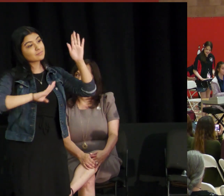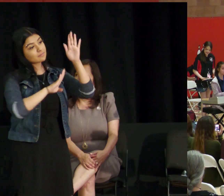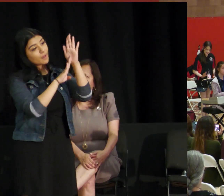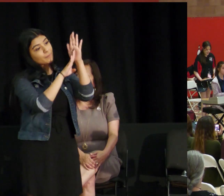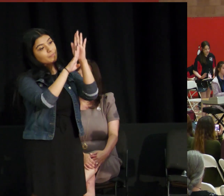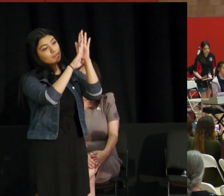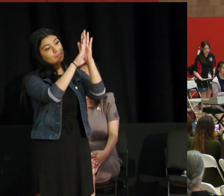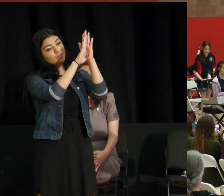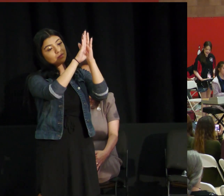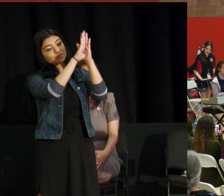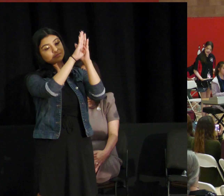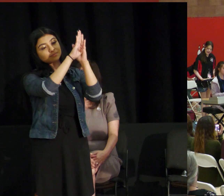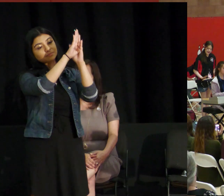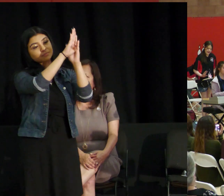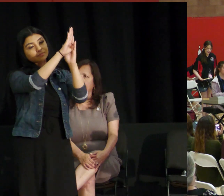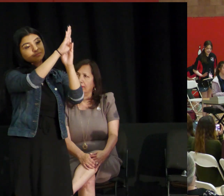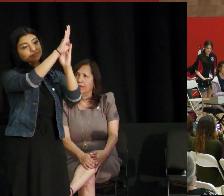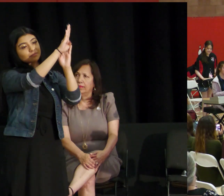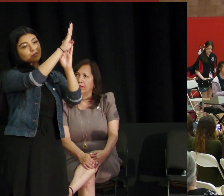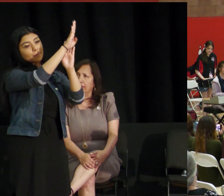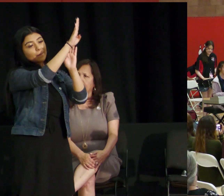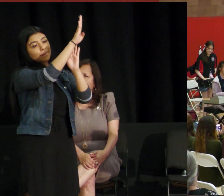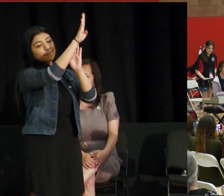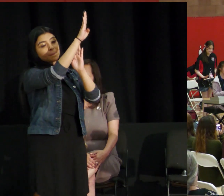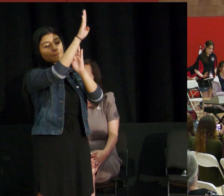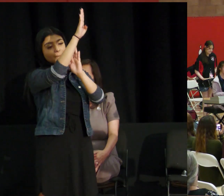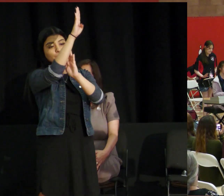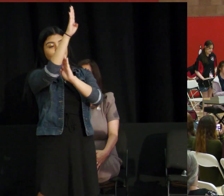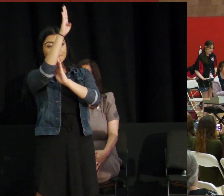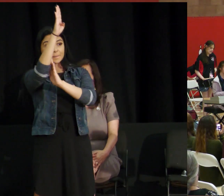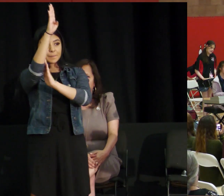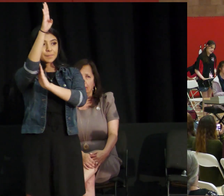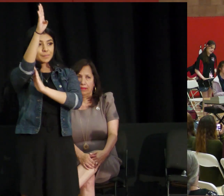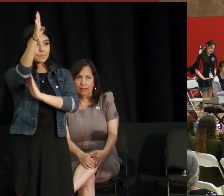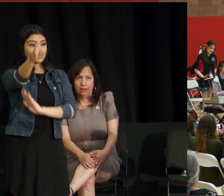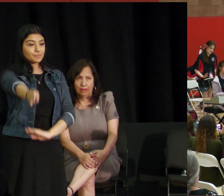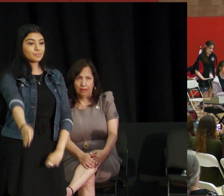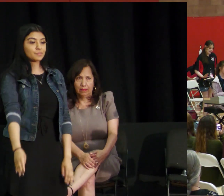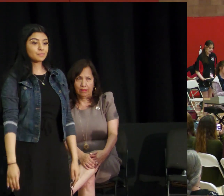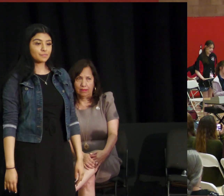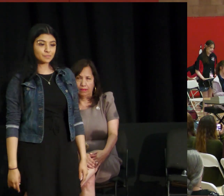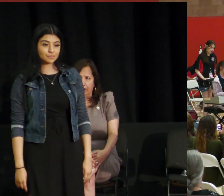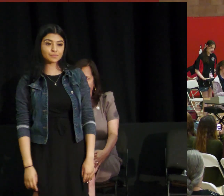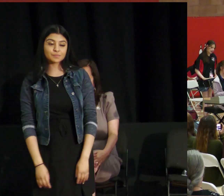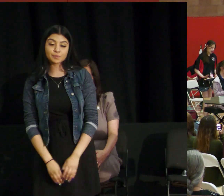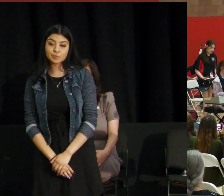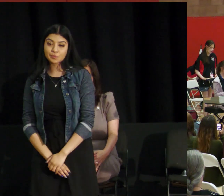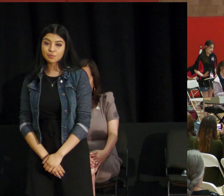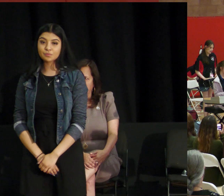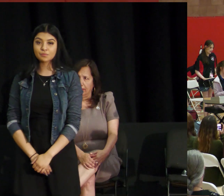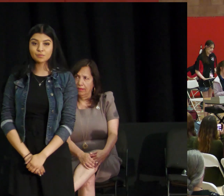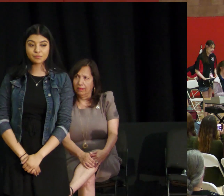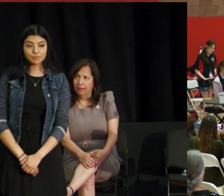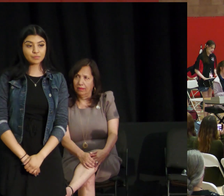Inside Inside Inside Inside